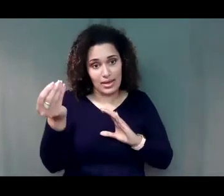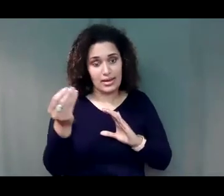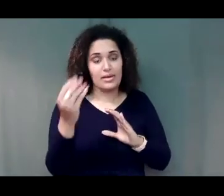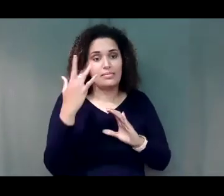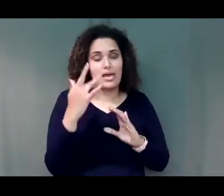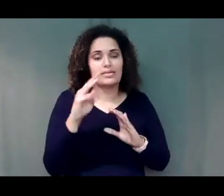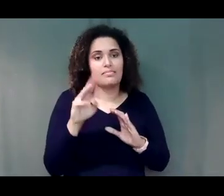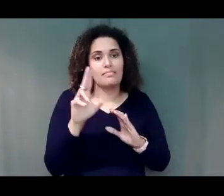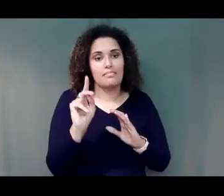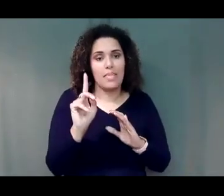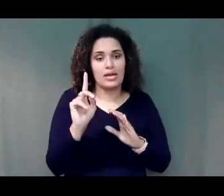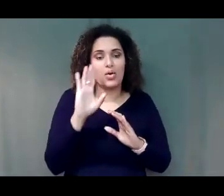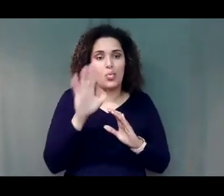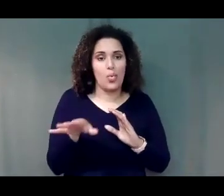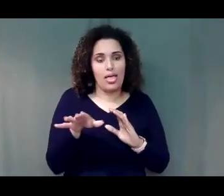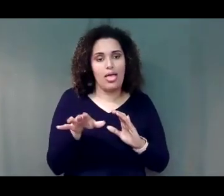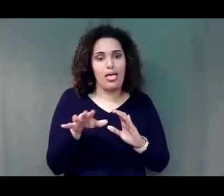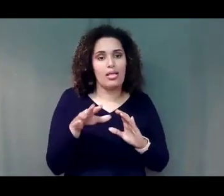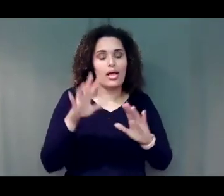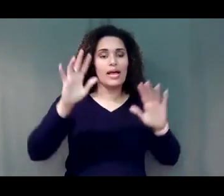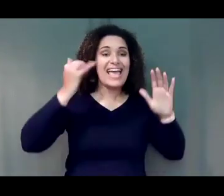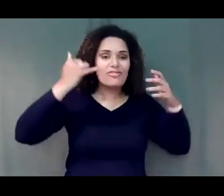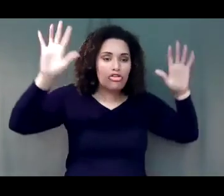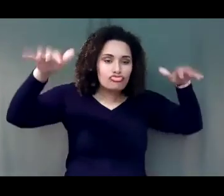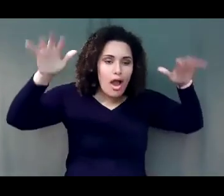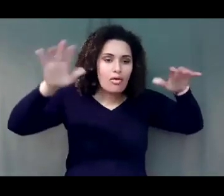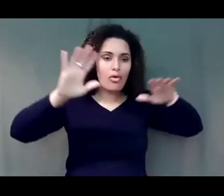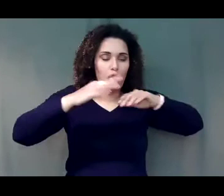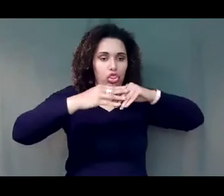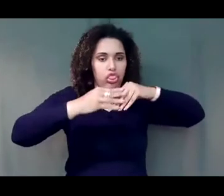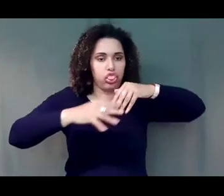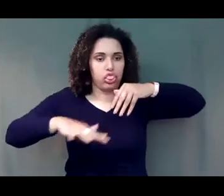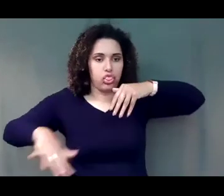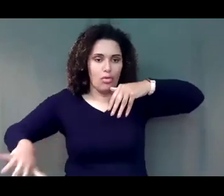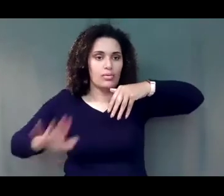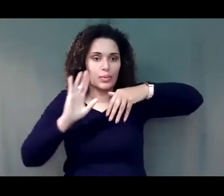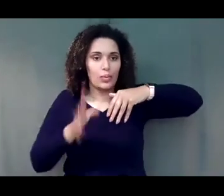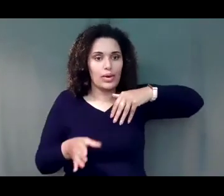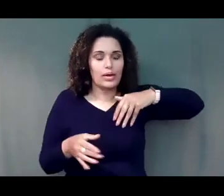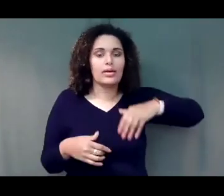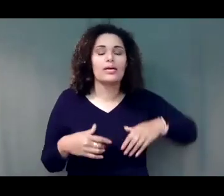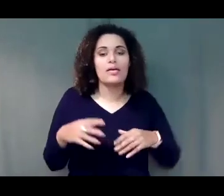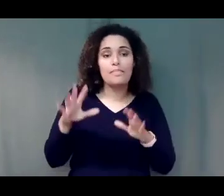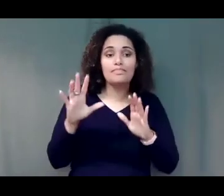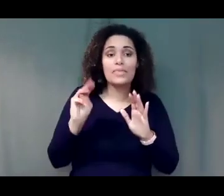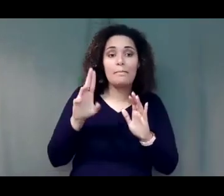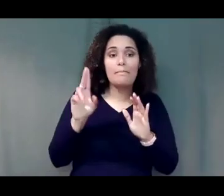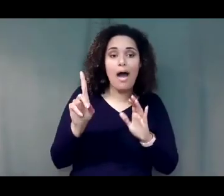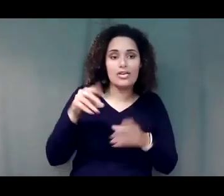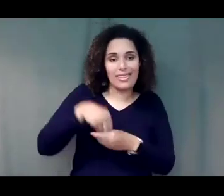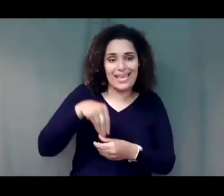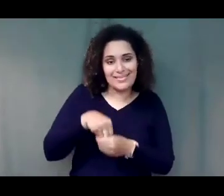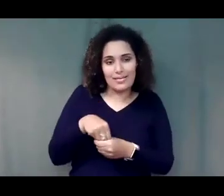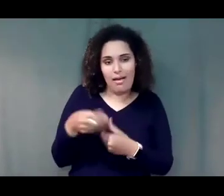mud would wash away in the rain. If you get it too wet, it will wash away. You can use mud on the inside. But the reason you don't use,